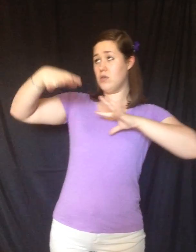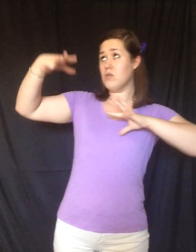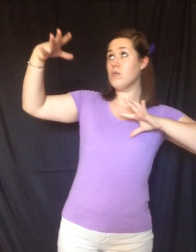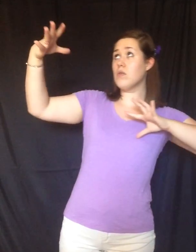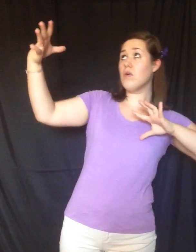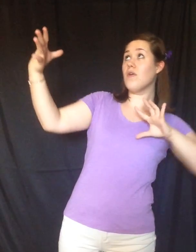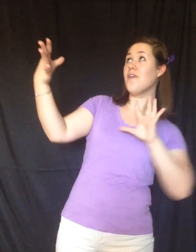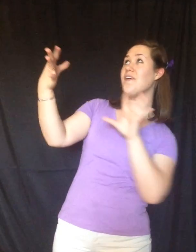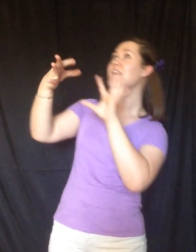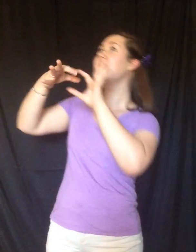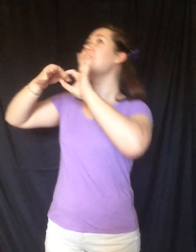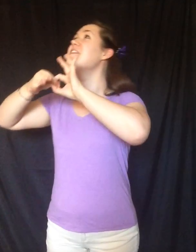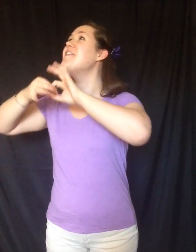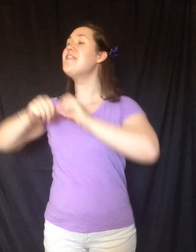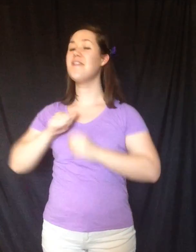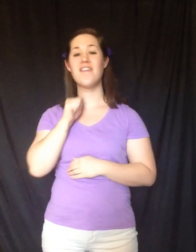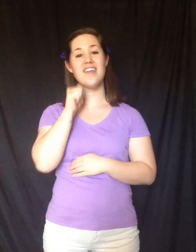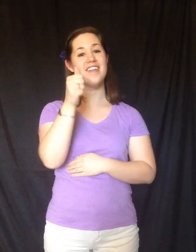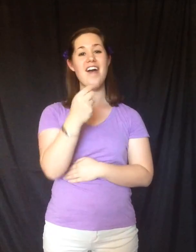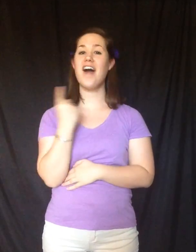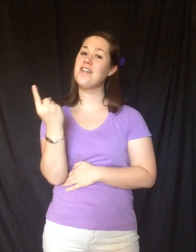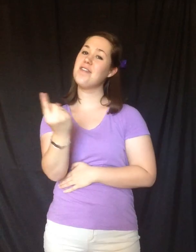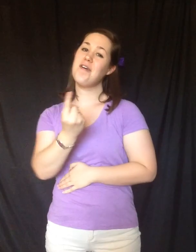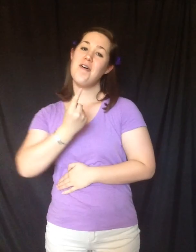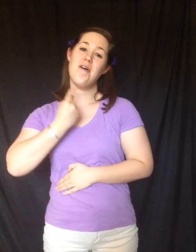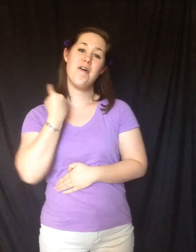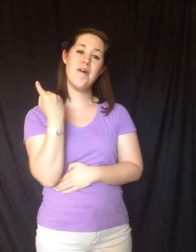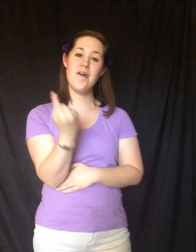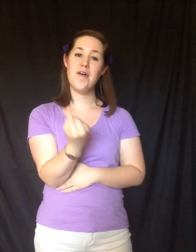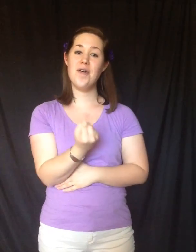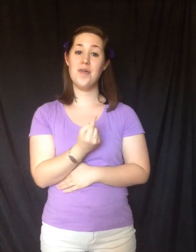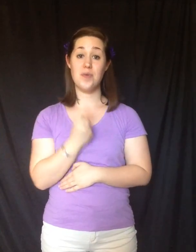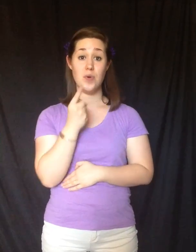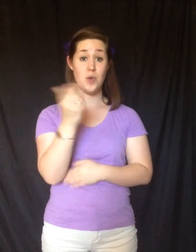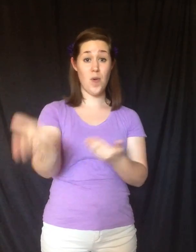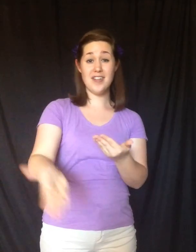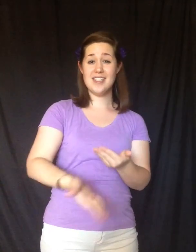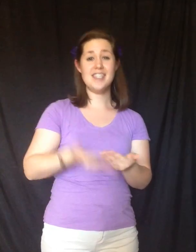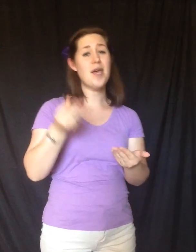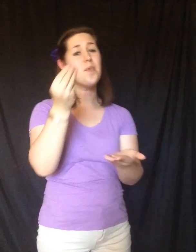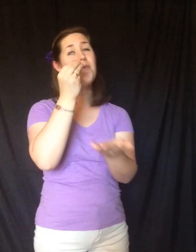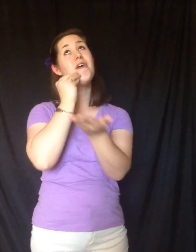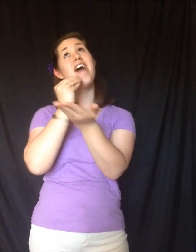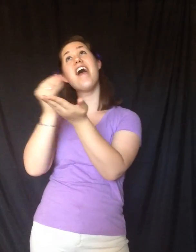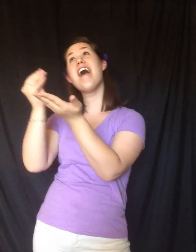you go, you're not alone, you're one step away.